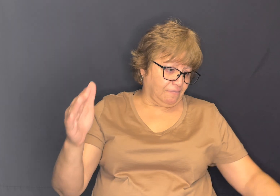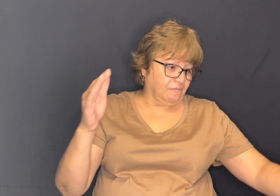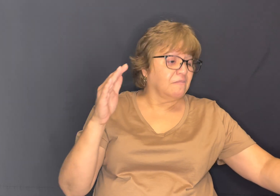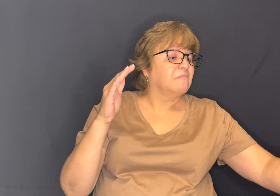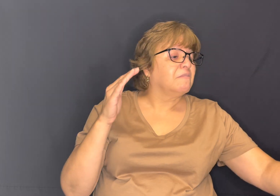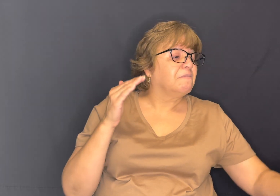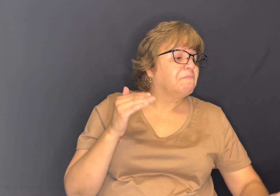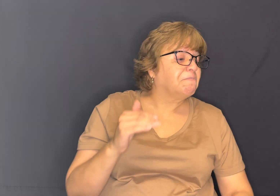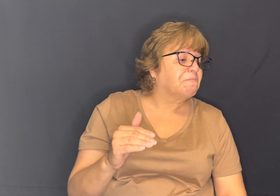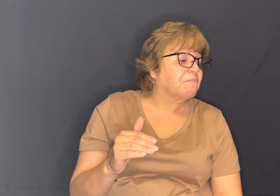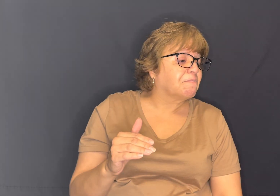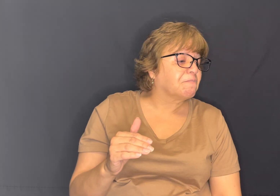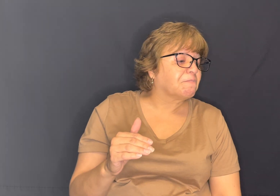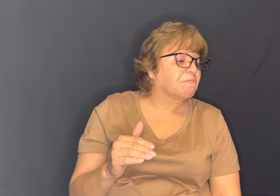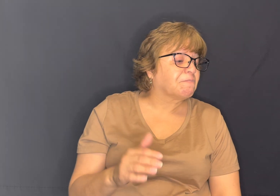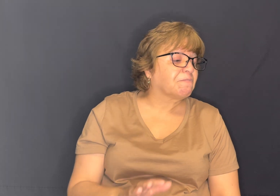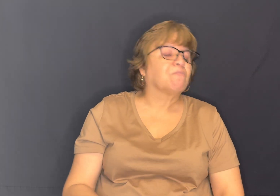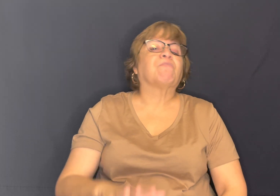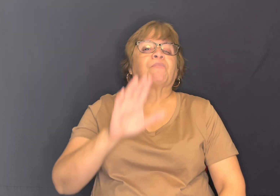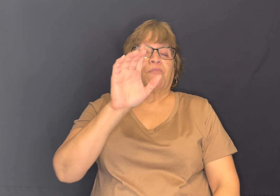is like a disability.